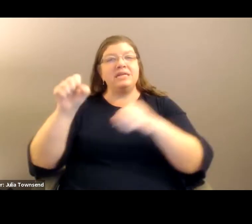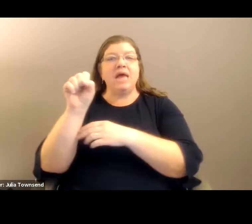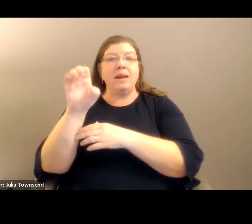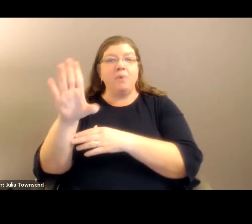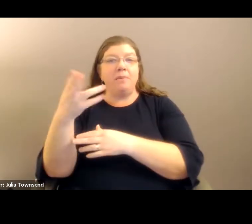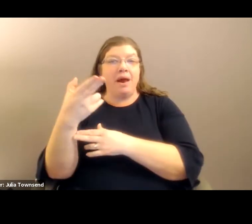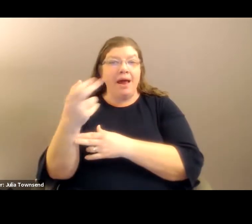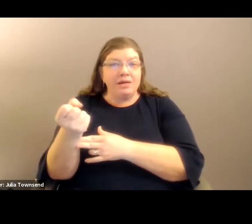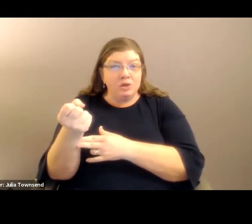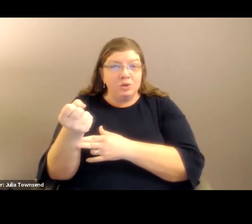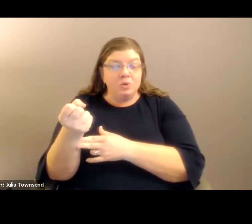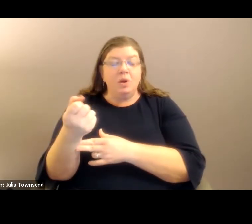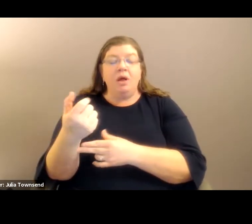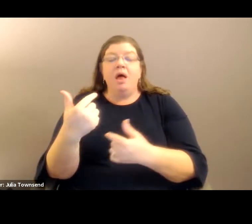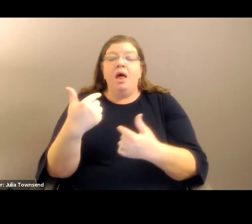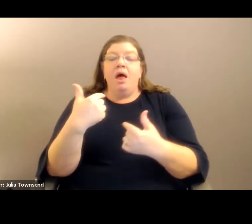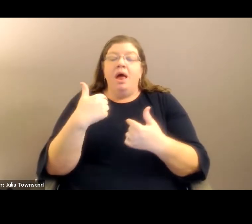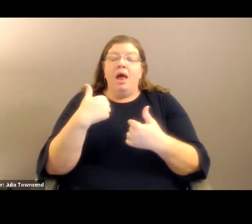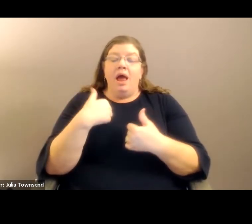School.